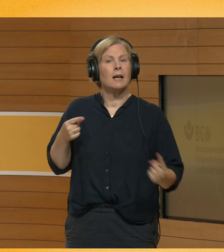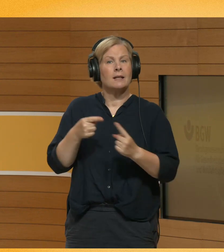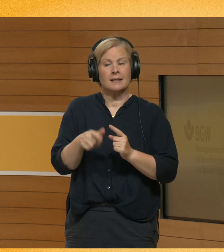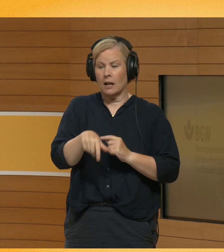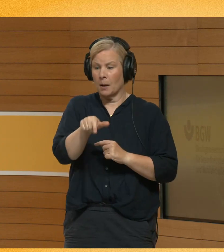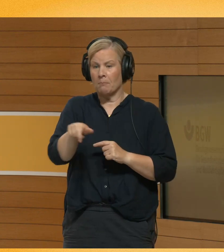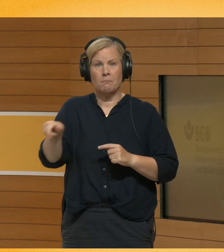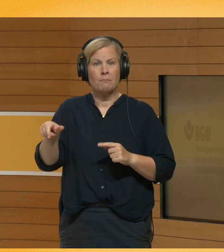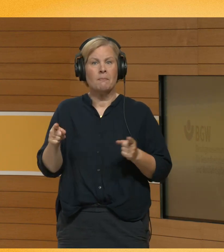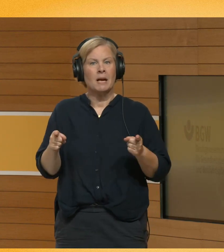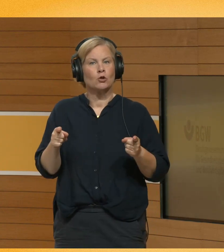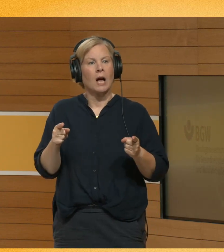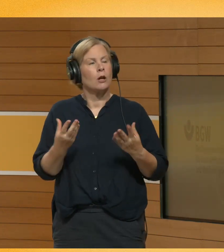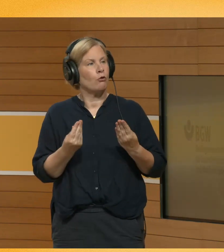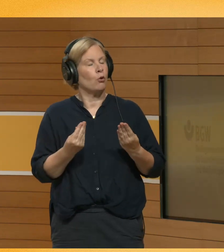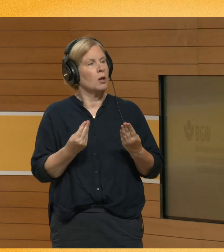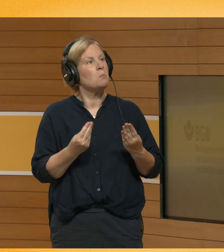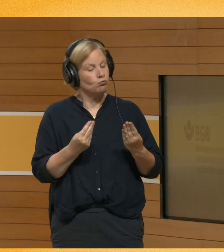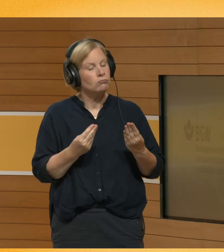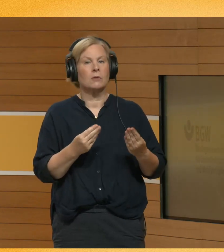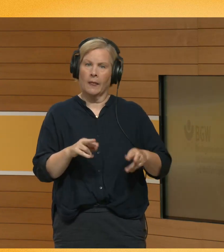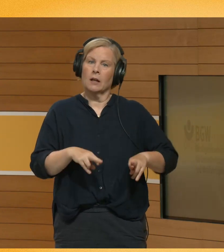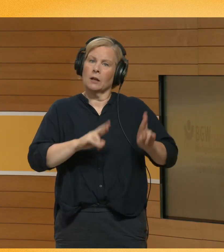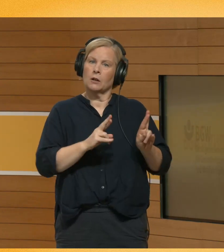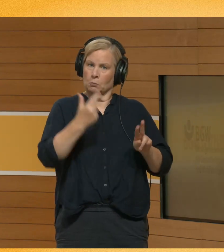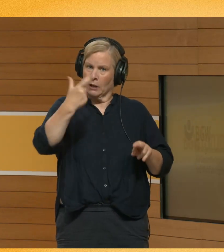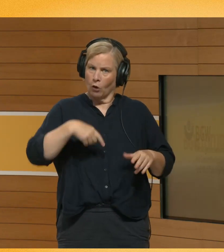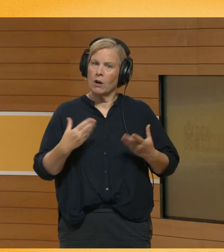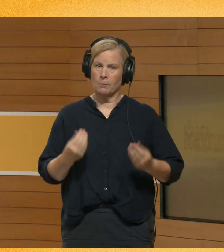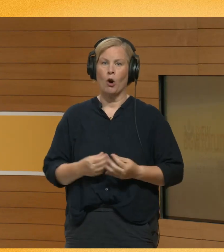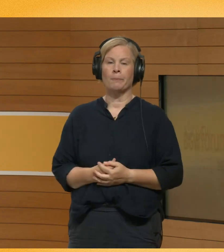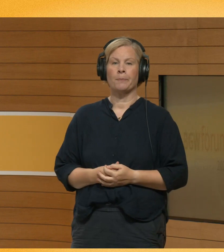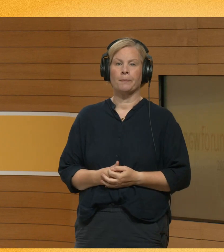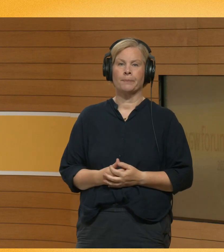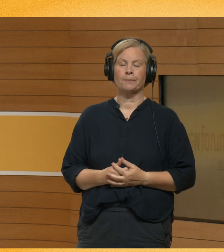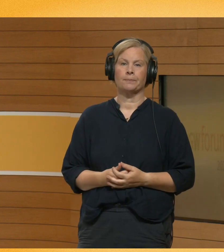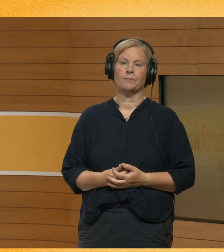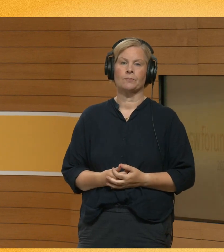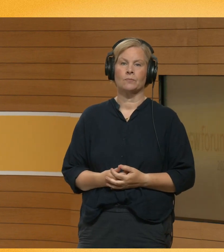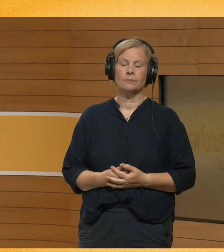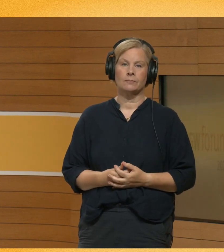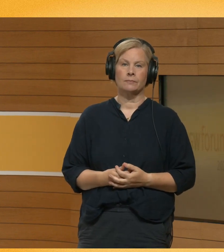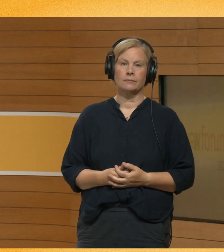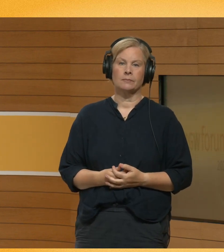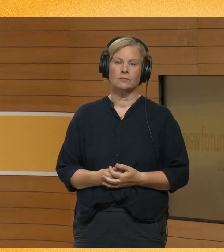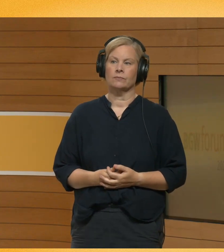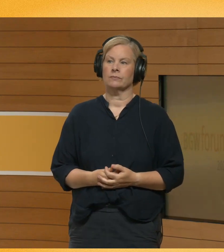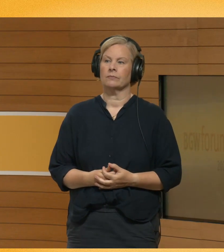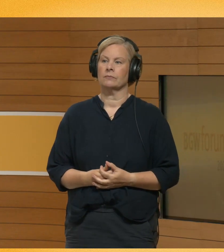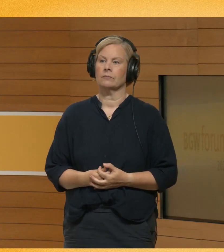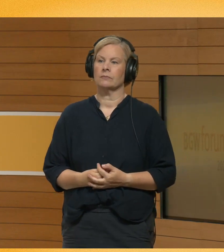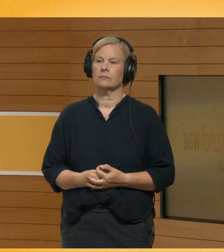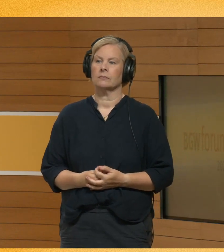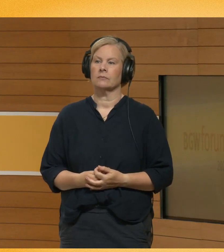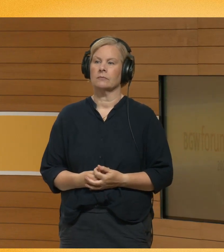suppose, to us when we looked at the real data, but our staff felt that there wasn't opportunities for